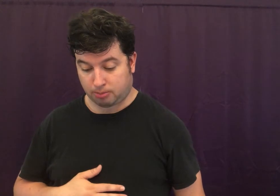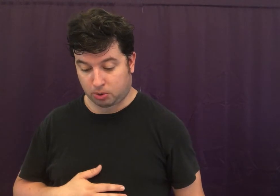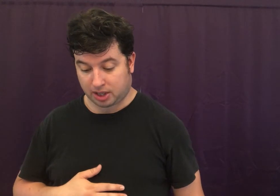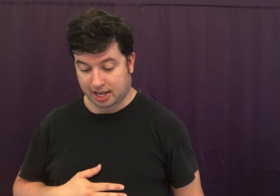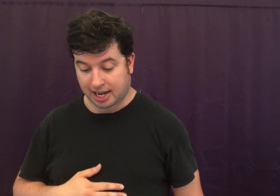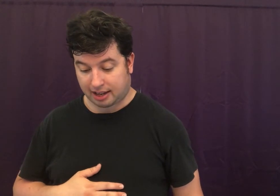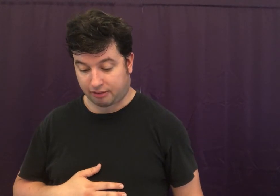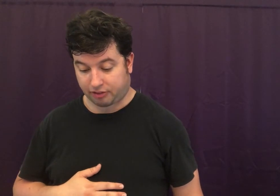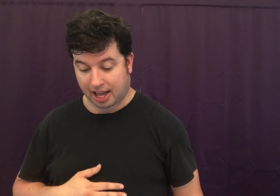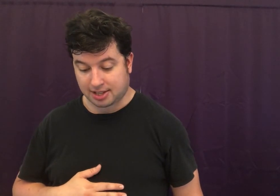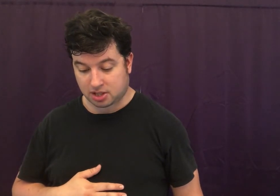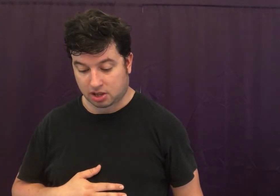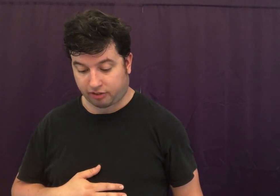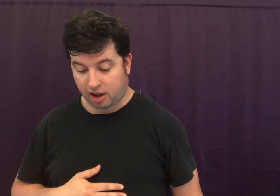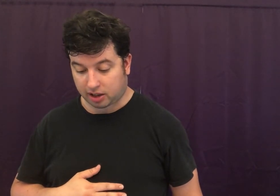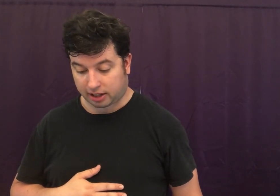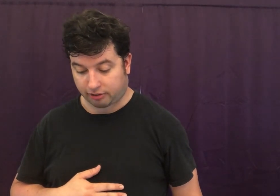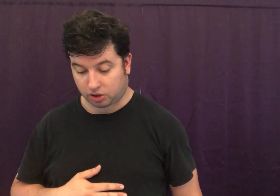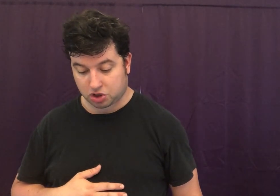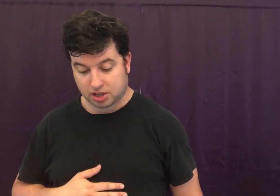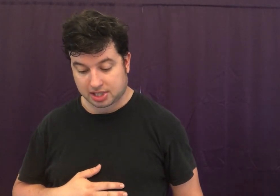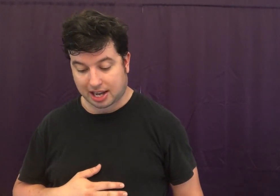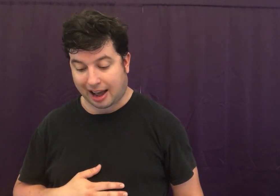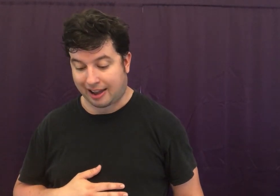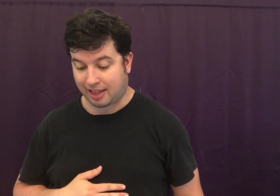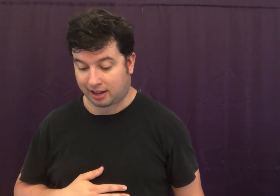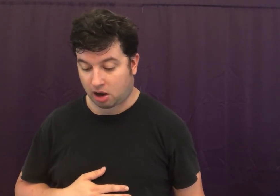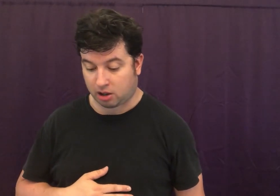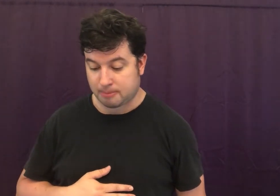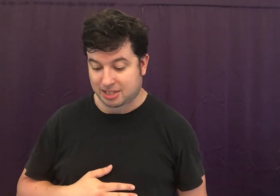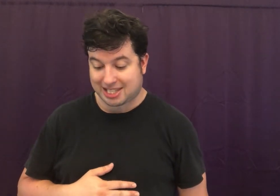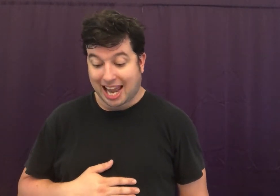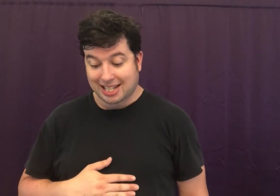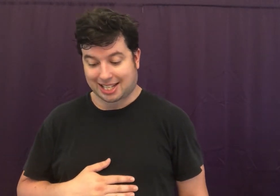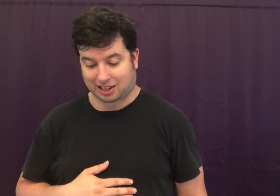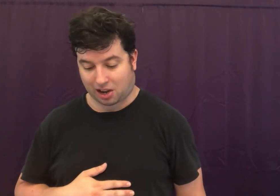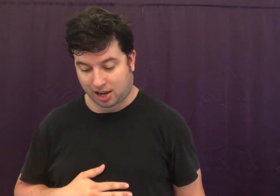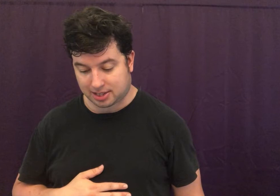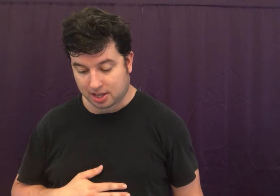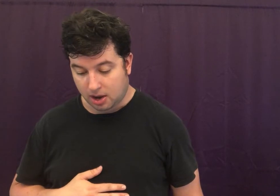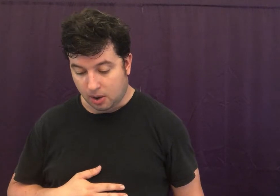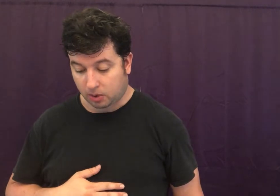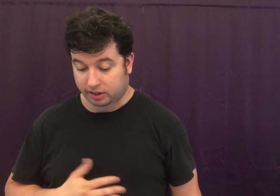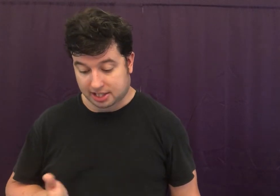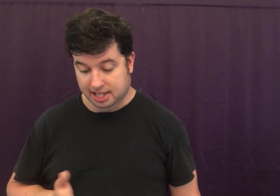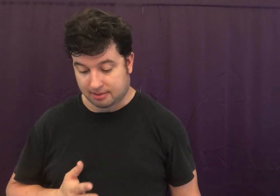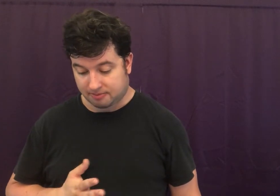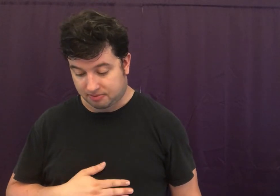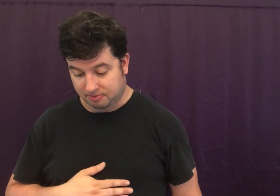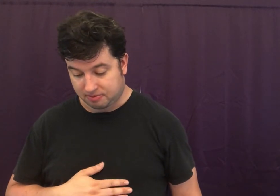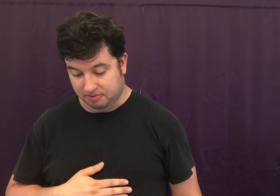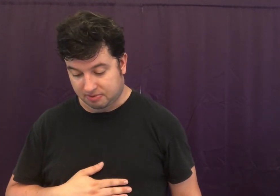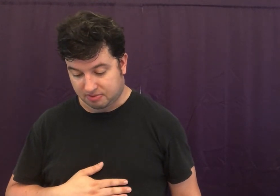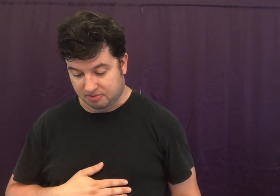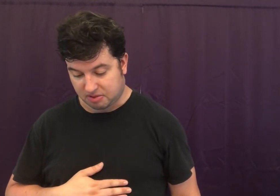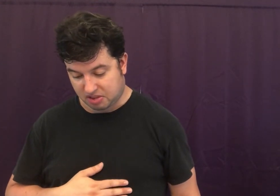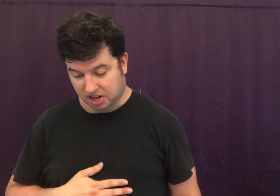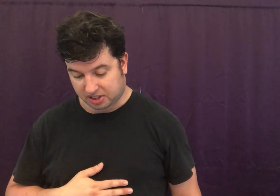moonlit night, he flies into the fog like a vulture in the sky, and they call him Sandy Claus. Well, at least they're